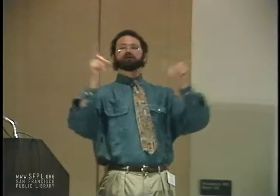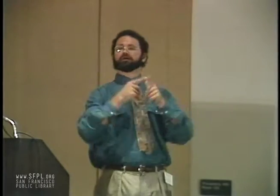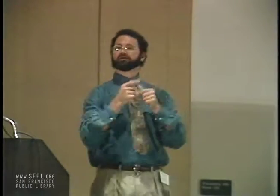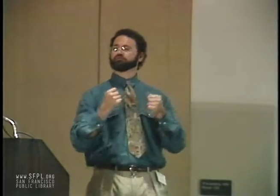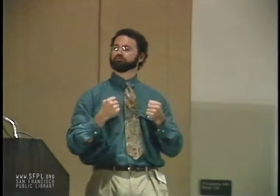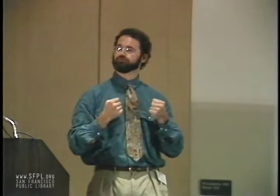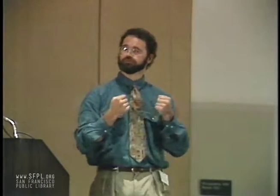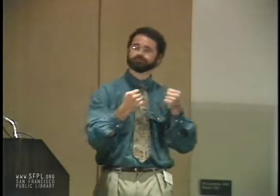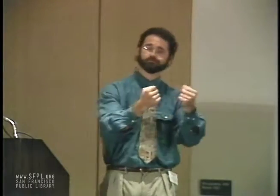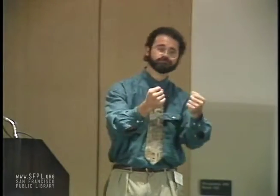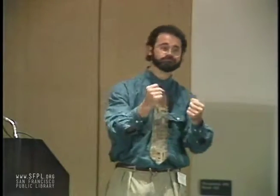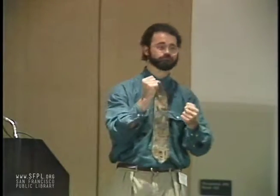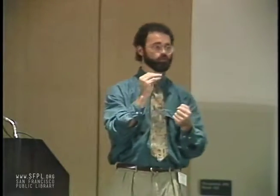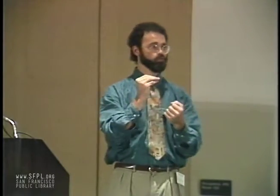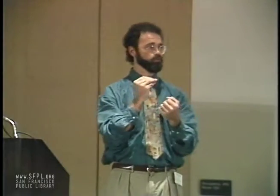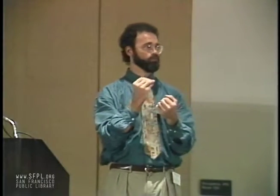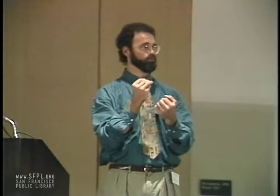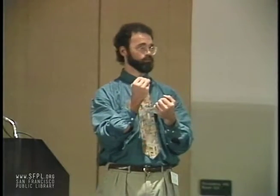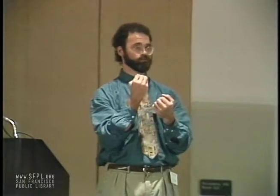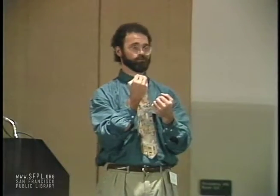gate opens up, and you can drive on through.